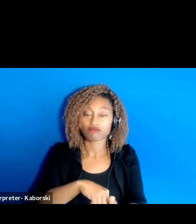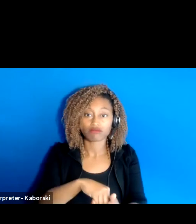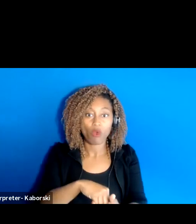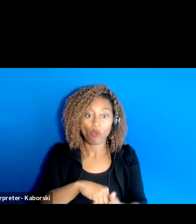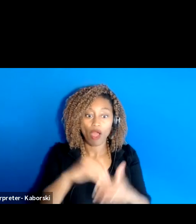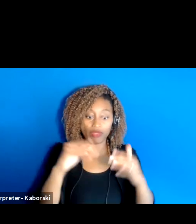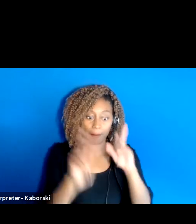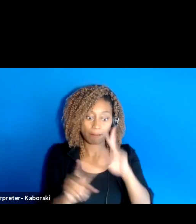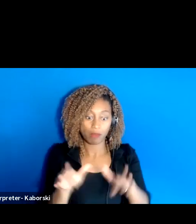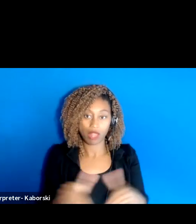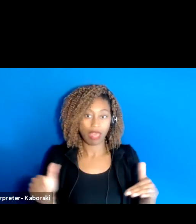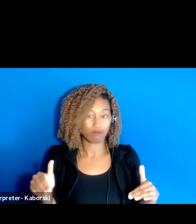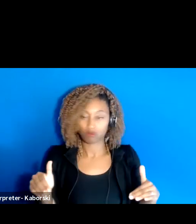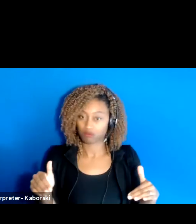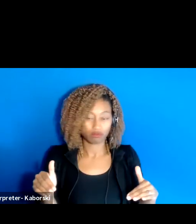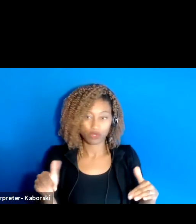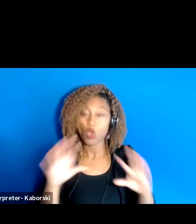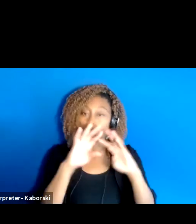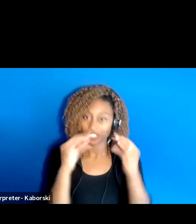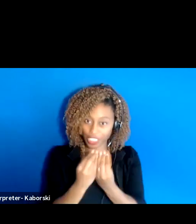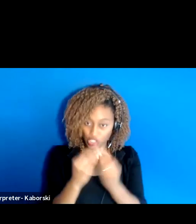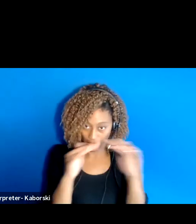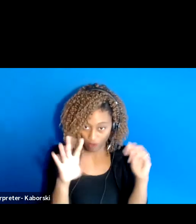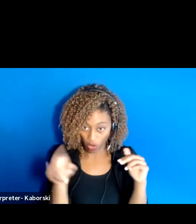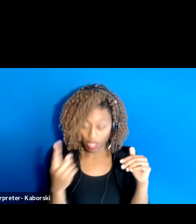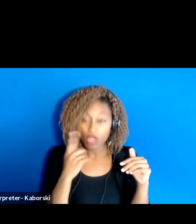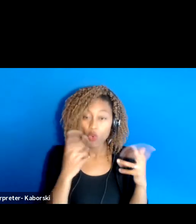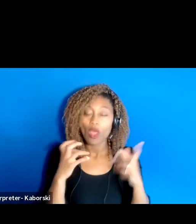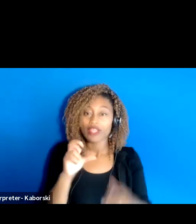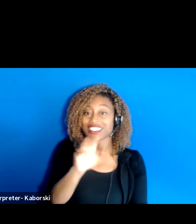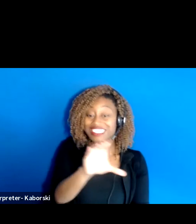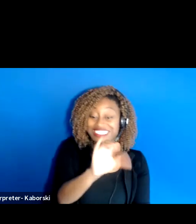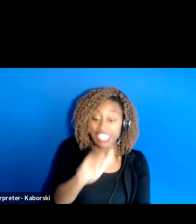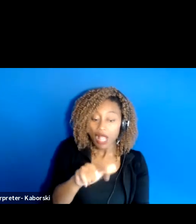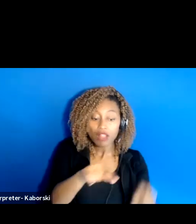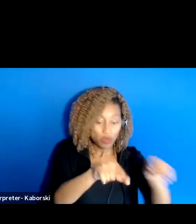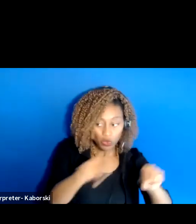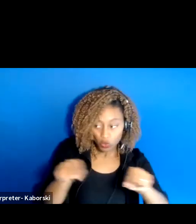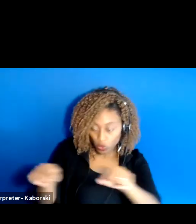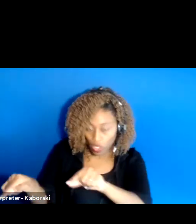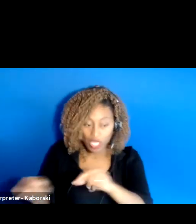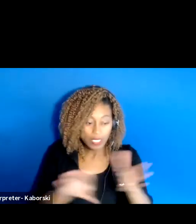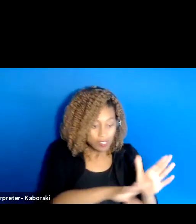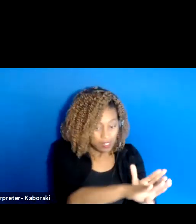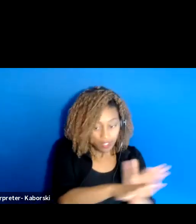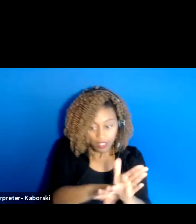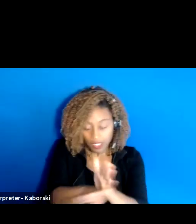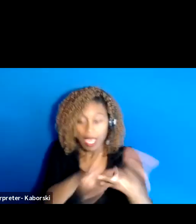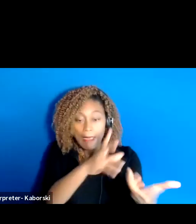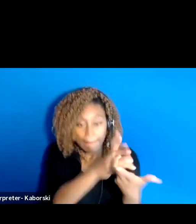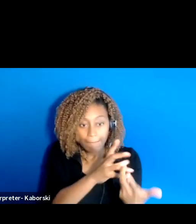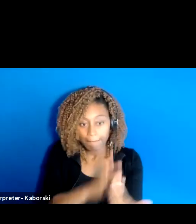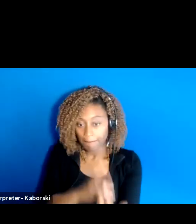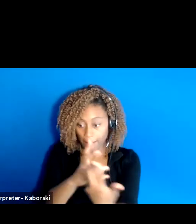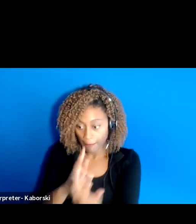the SILs to have the opportunity to develop and structure the programs that would best fit their communities, best